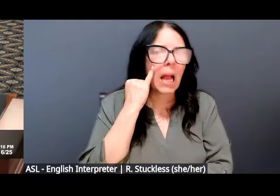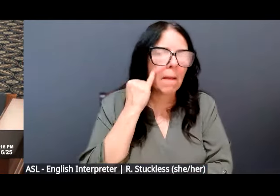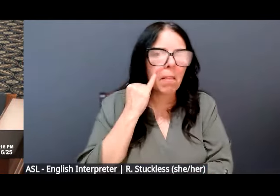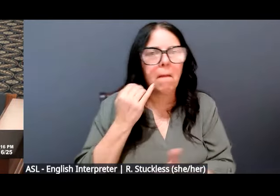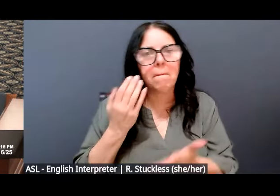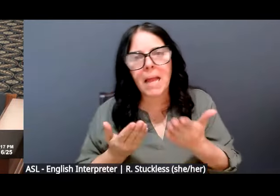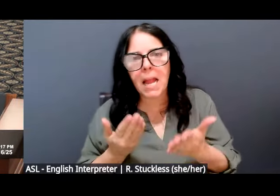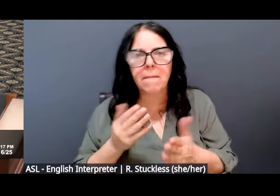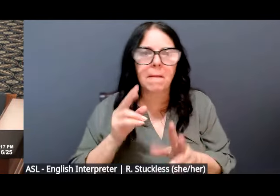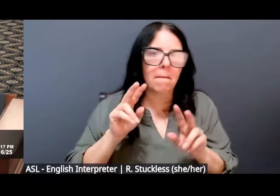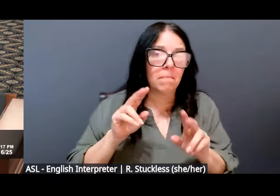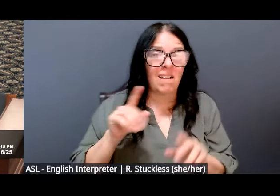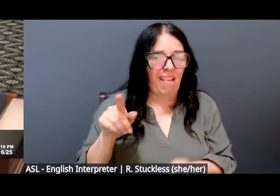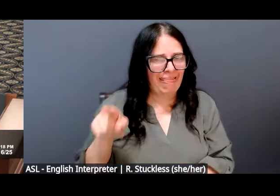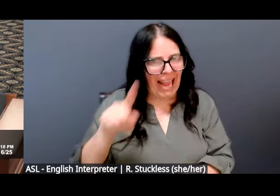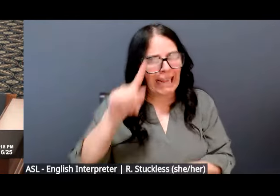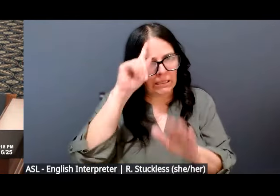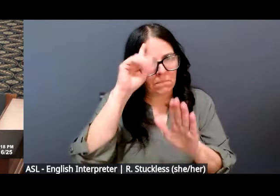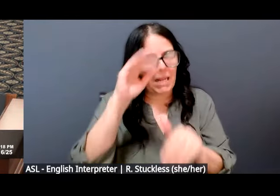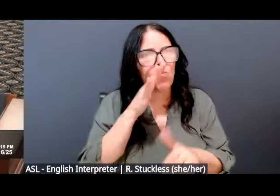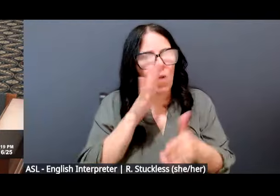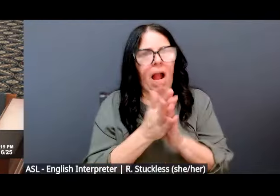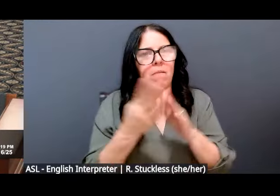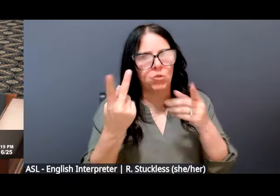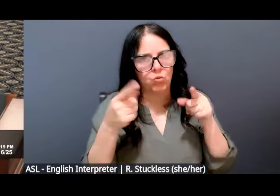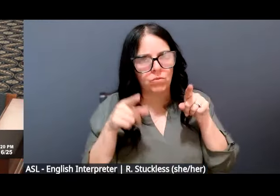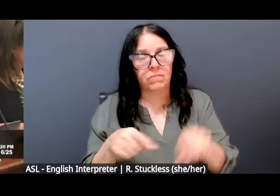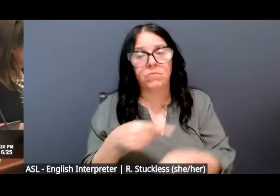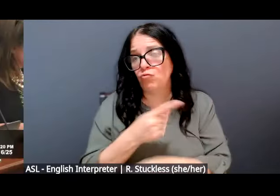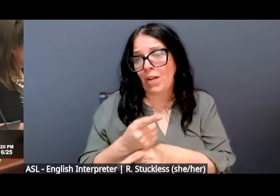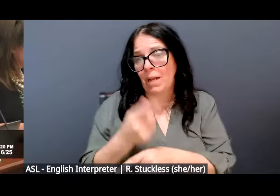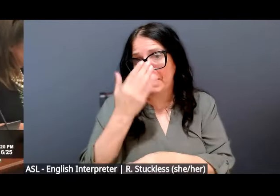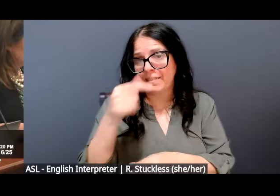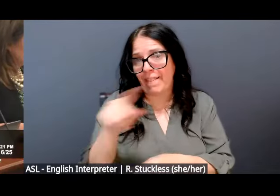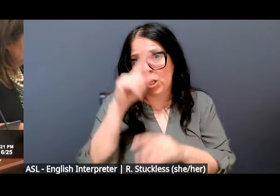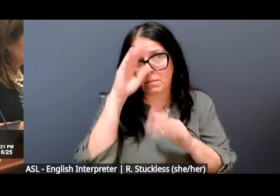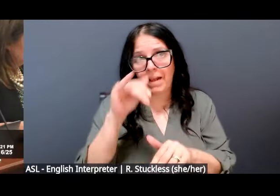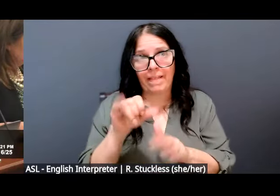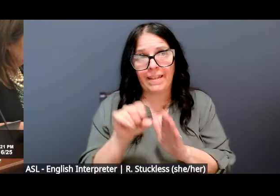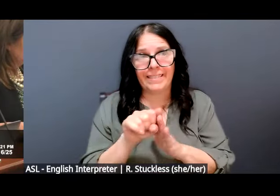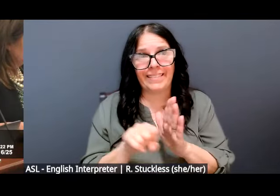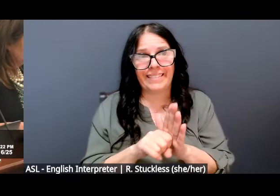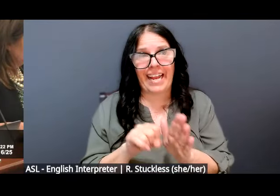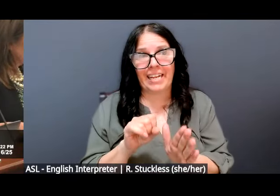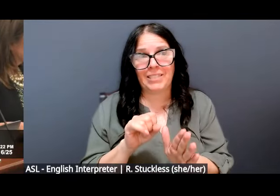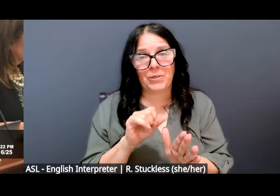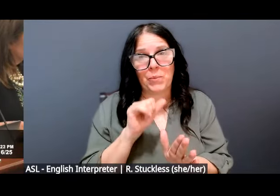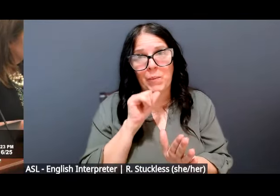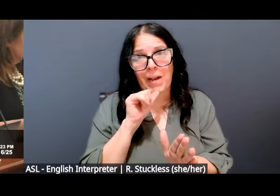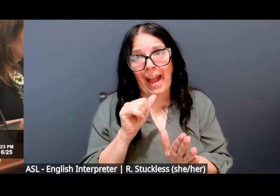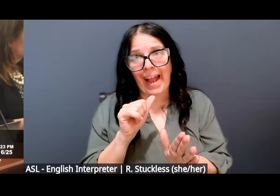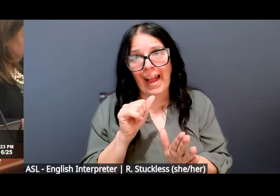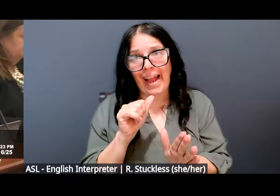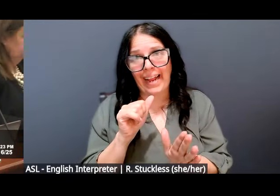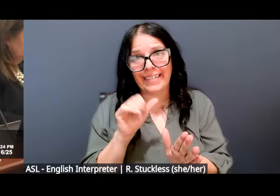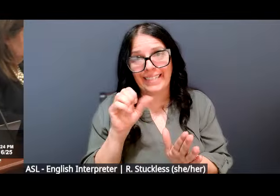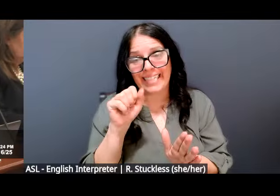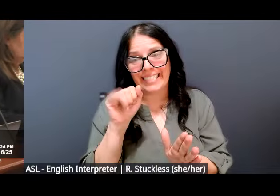They're expecting that this is the new default. Right, because they're expecting the SAFE Act is not going to get passed. Senate, right,